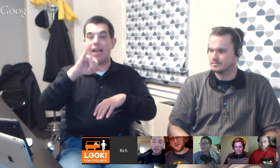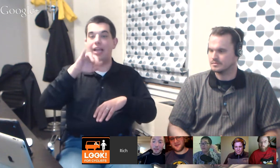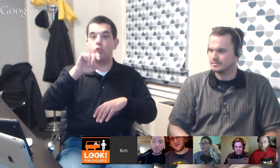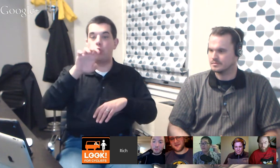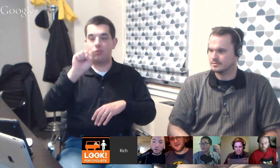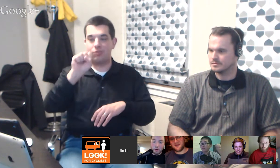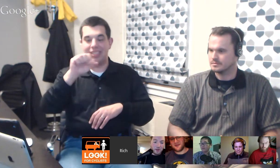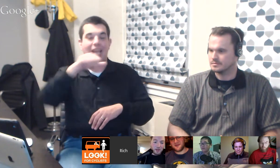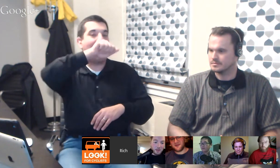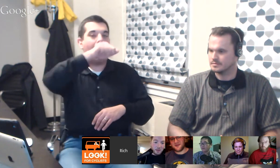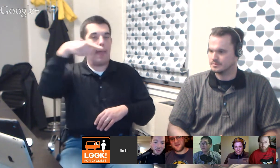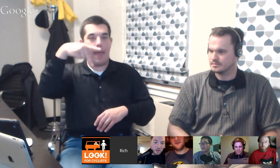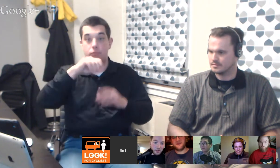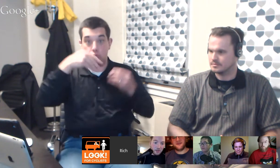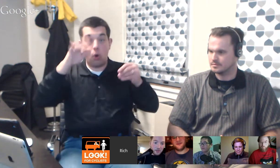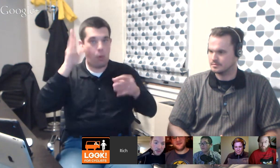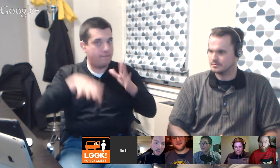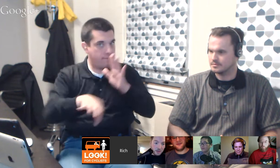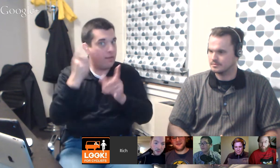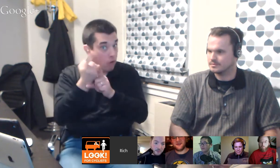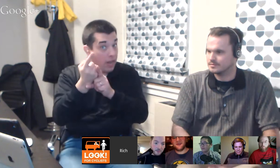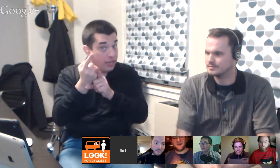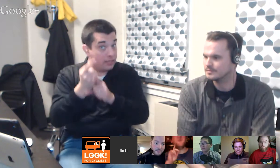or in the App Store, I would find it?